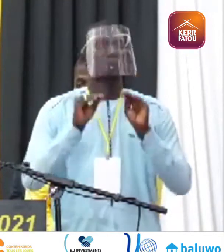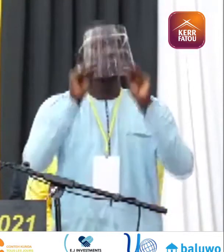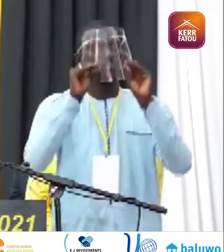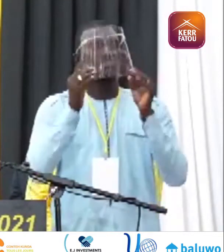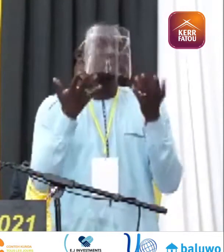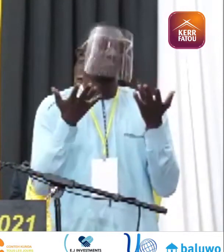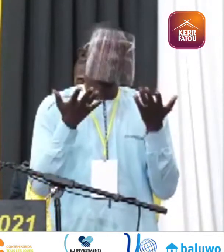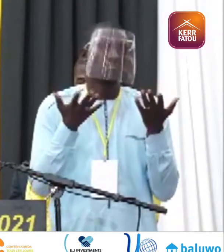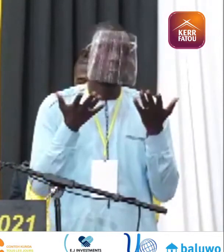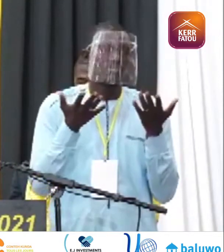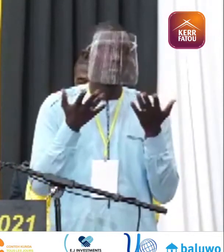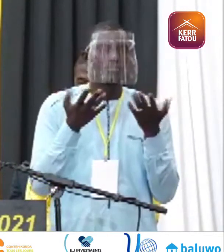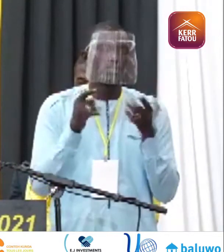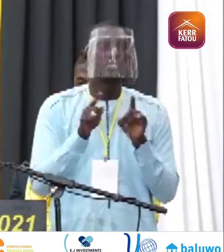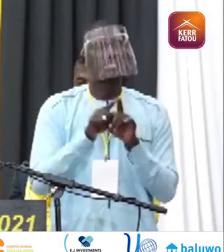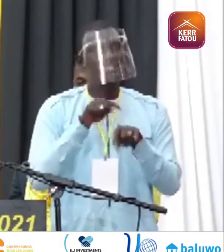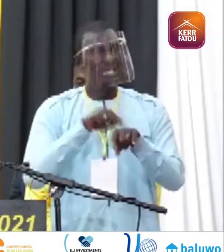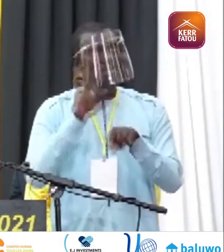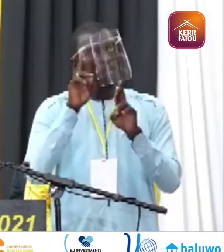And